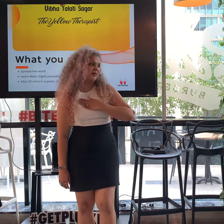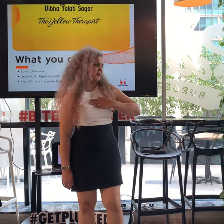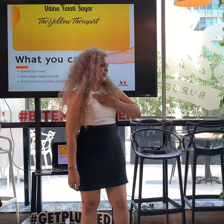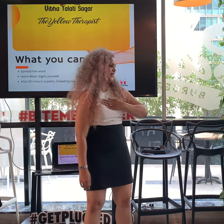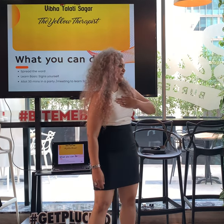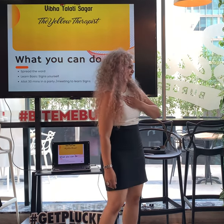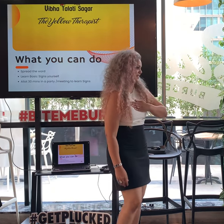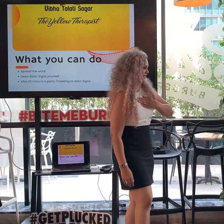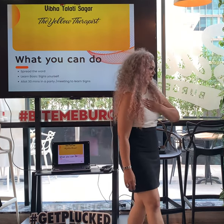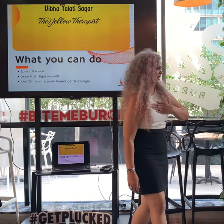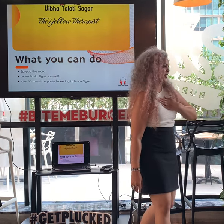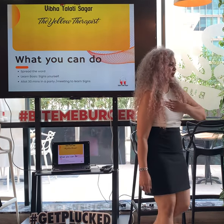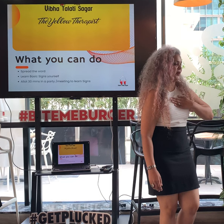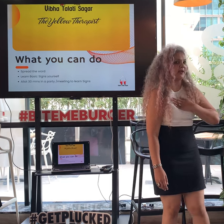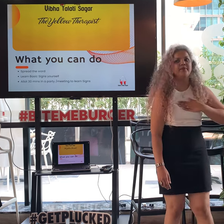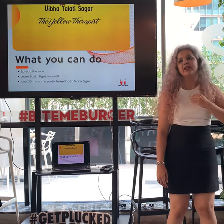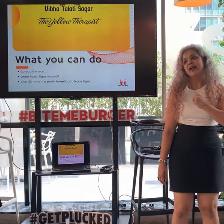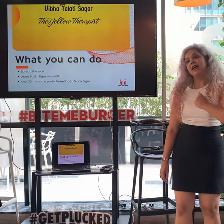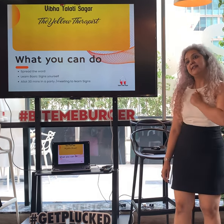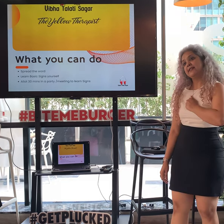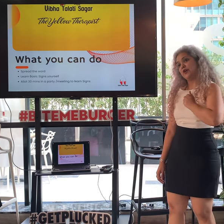Please. Okay. And sorry.